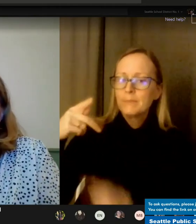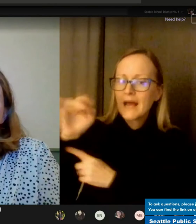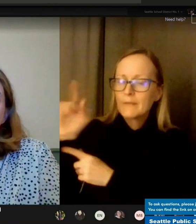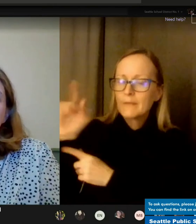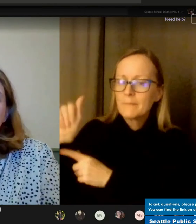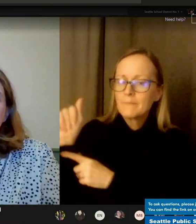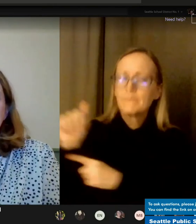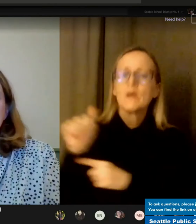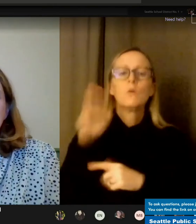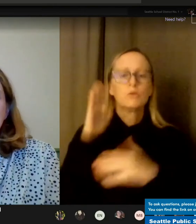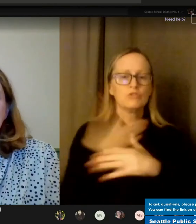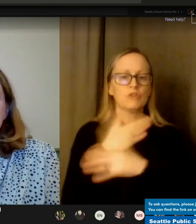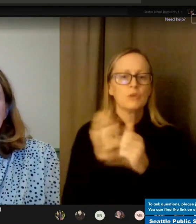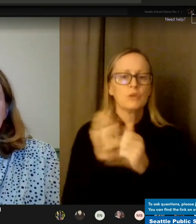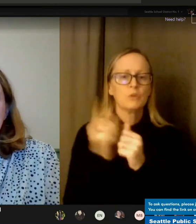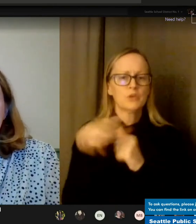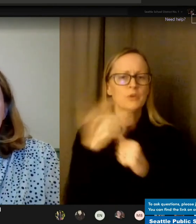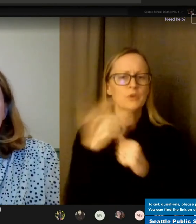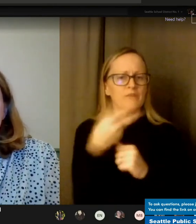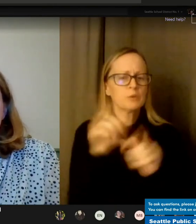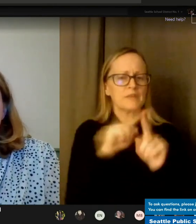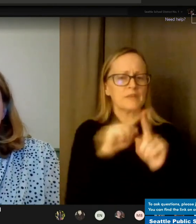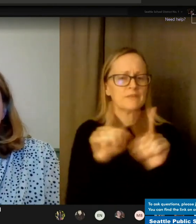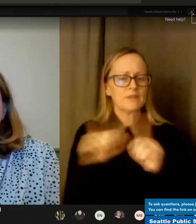upcoming events.